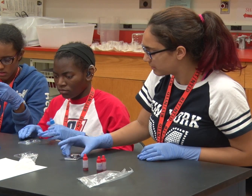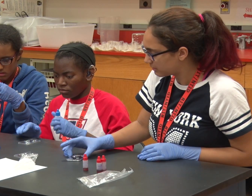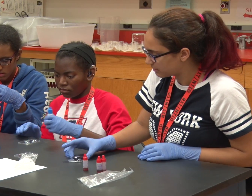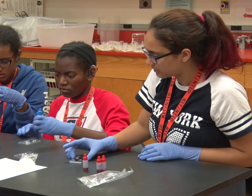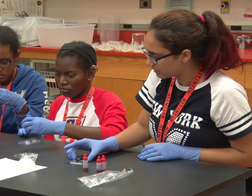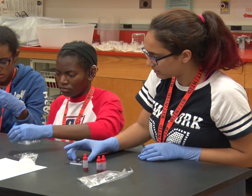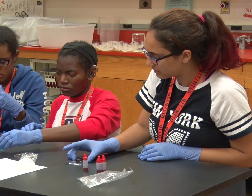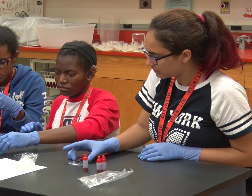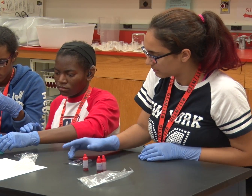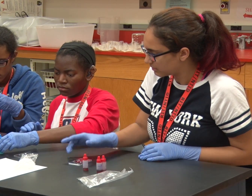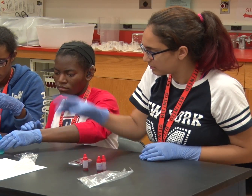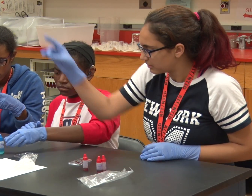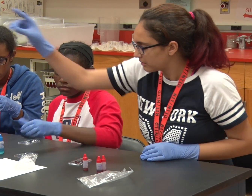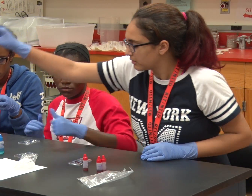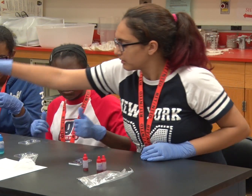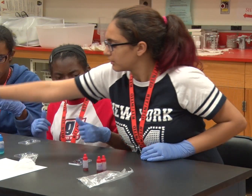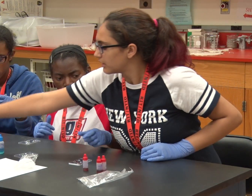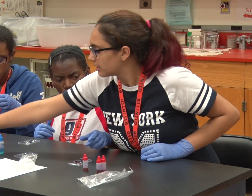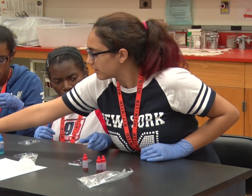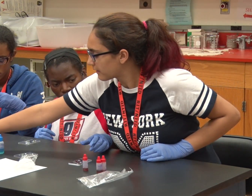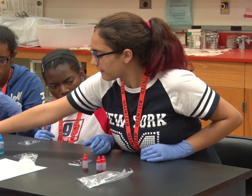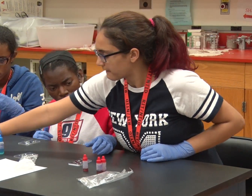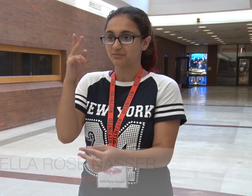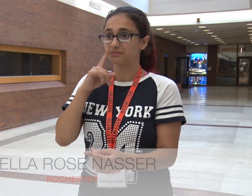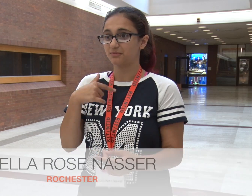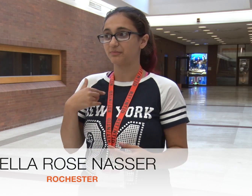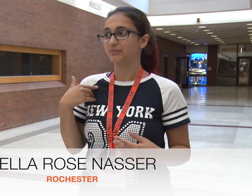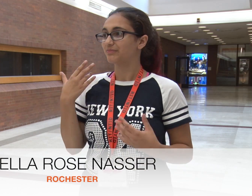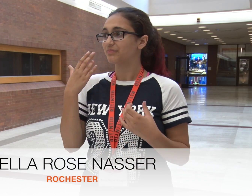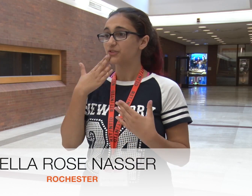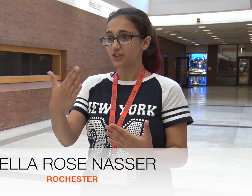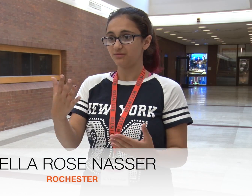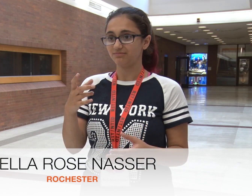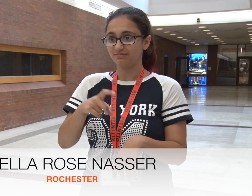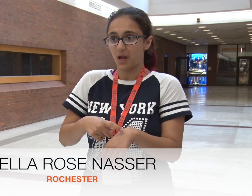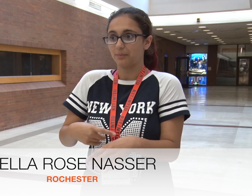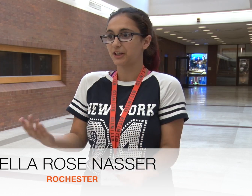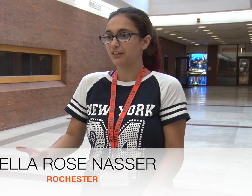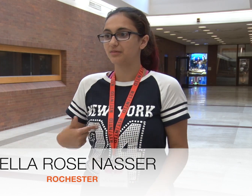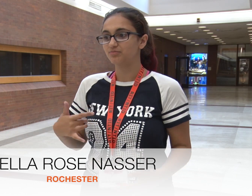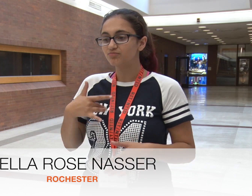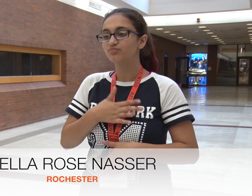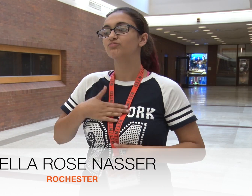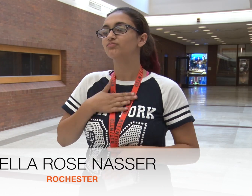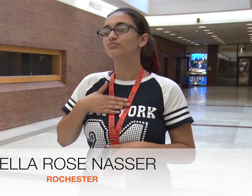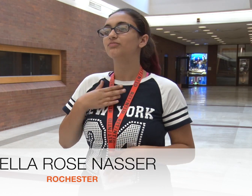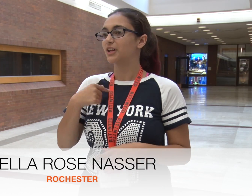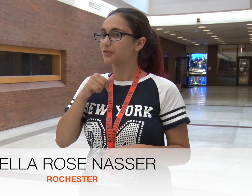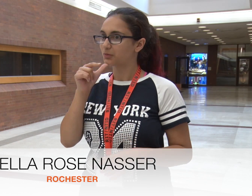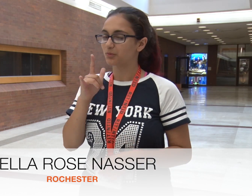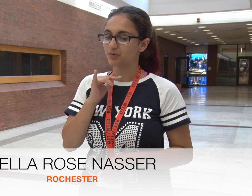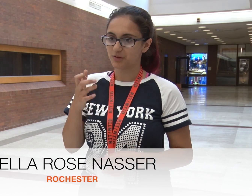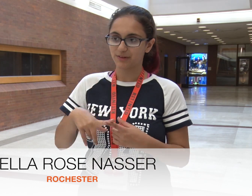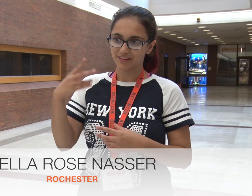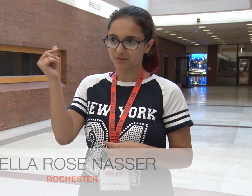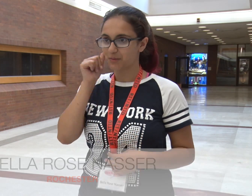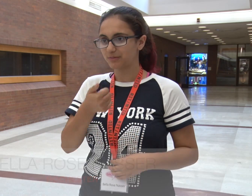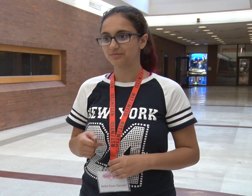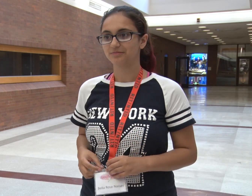I mean really we're most focused on technology, of course, you know, Tech Girls. I've just had a really good time here. I've enjoyed it, and so I think it would just be great to come back again.